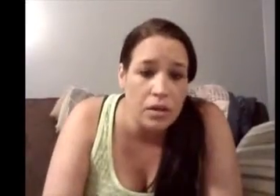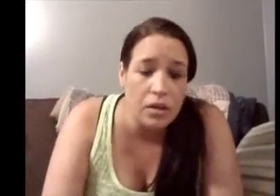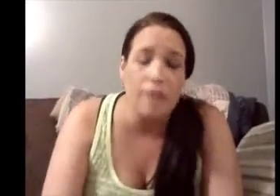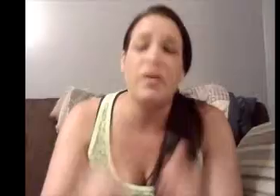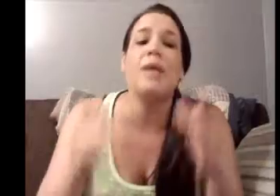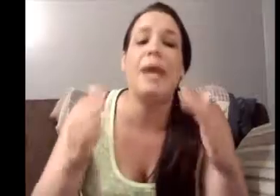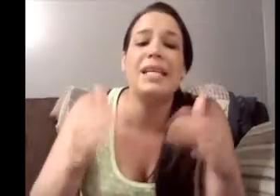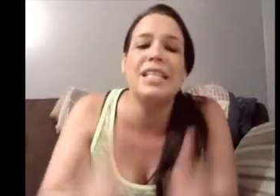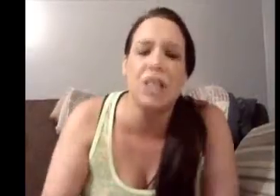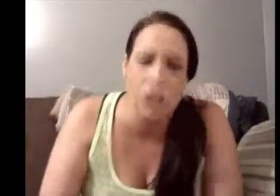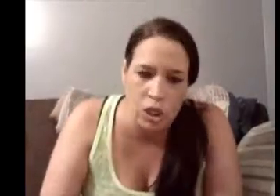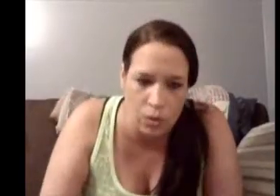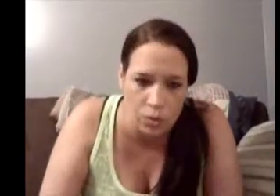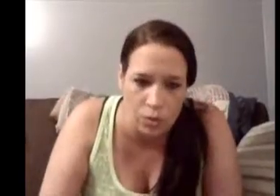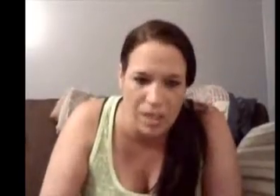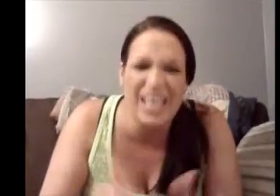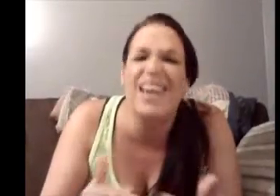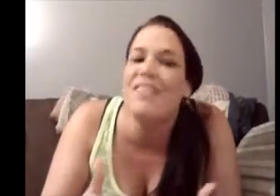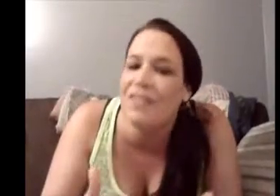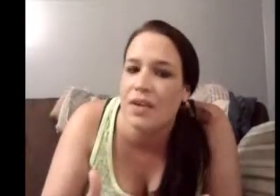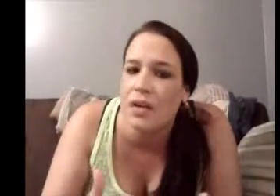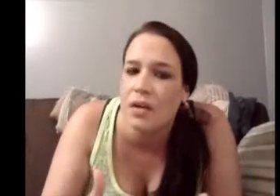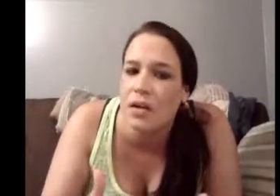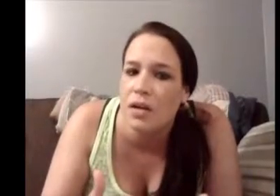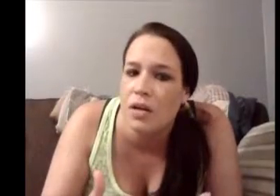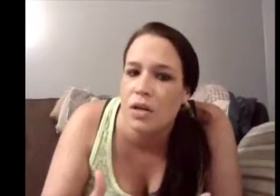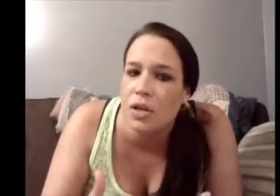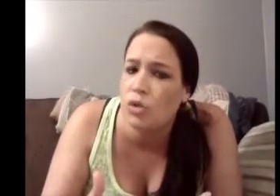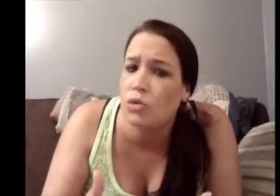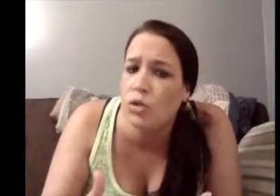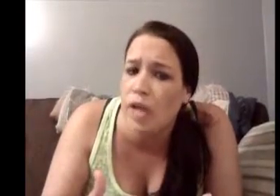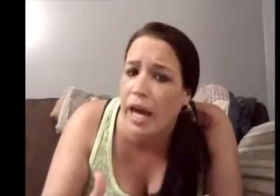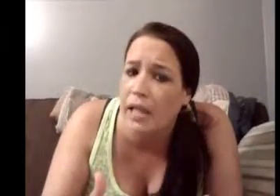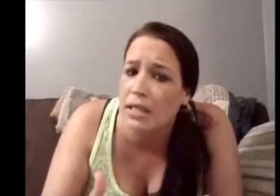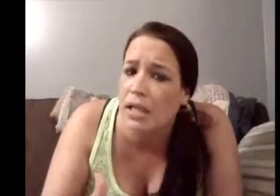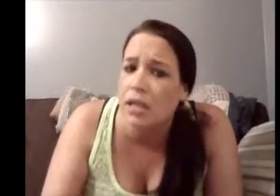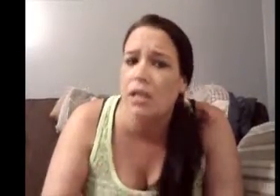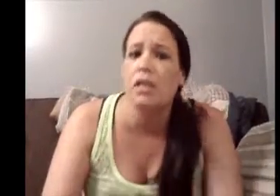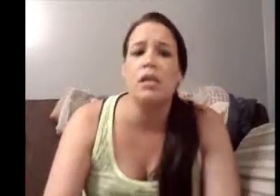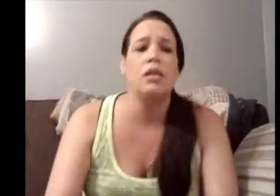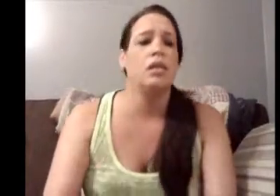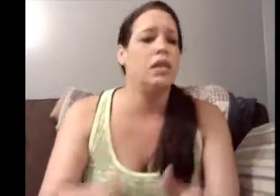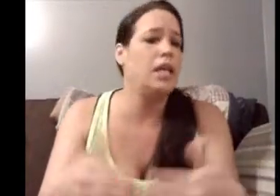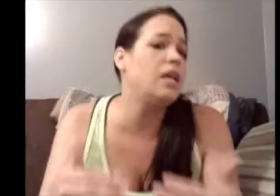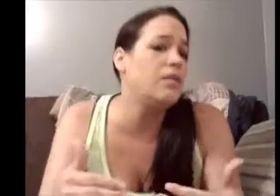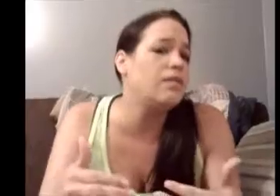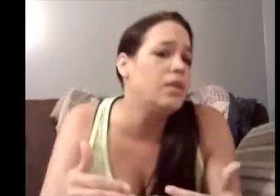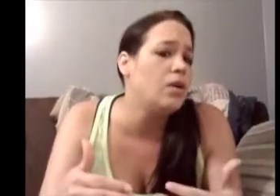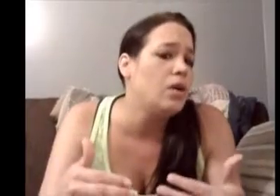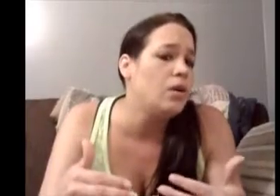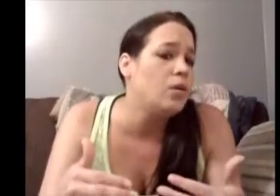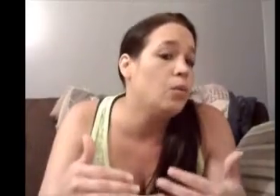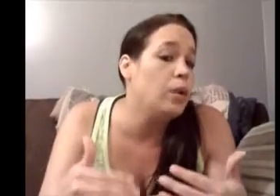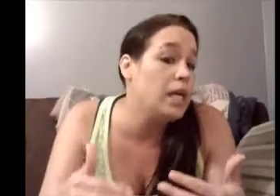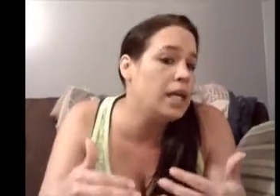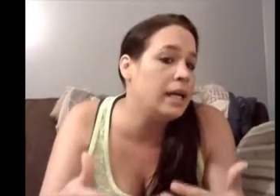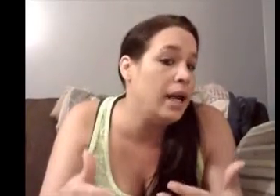If I'm asking you if you do that, if we can